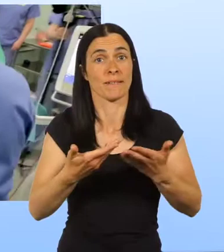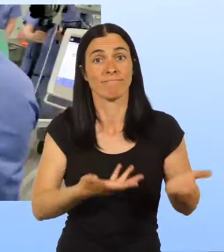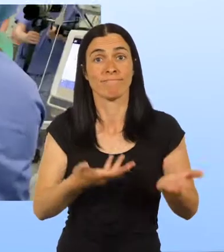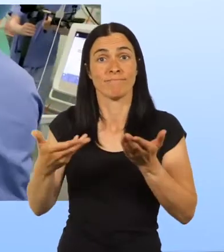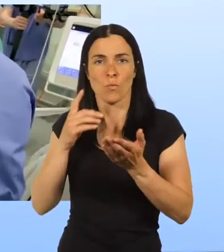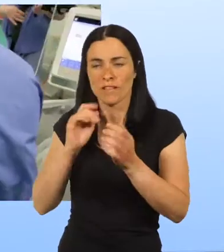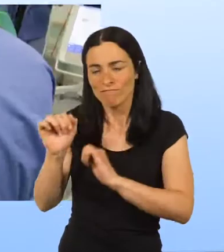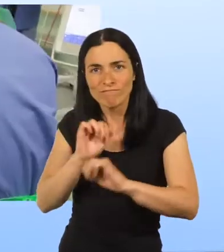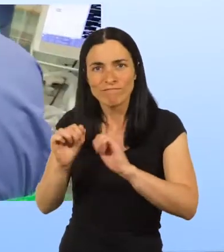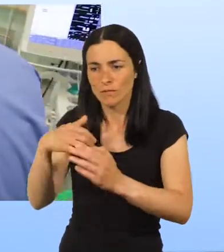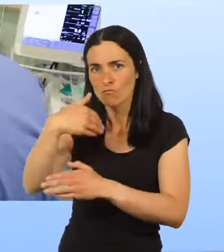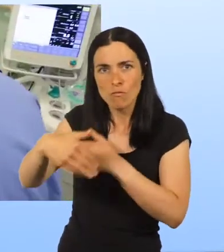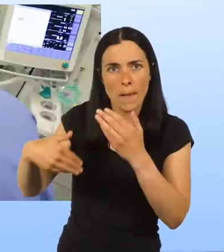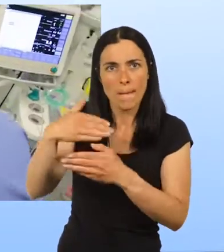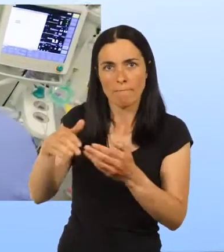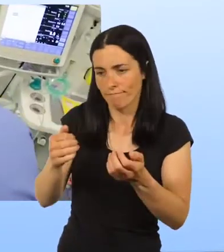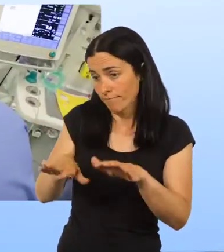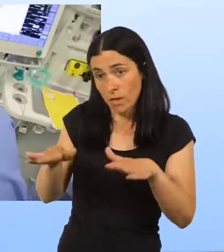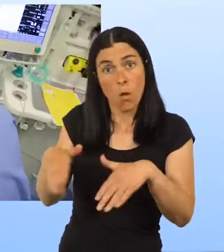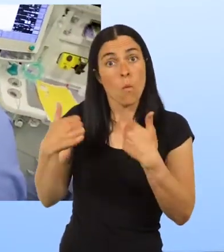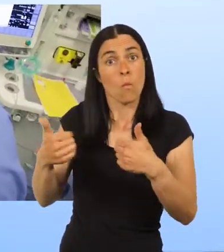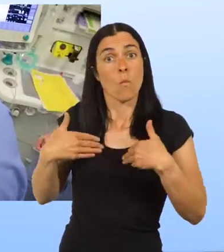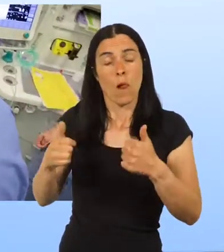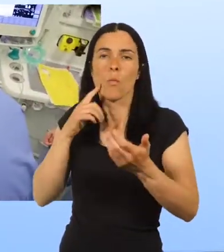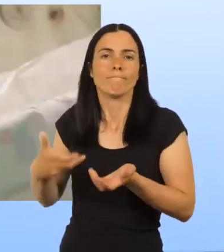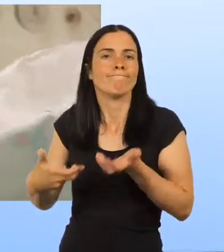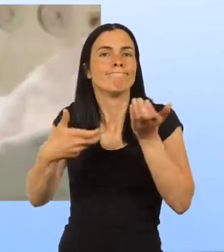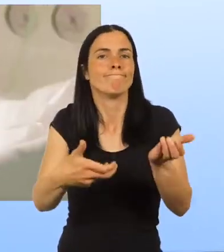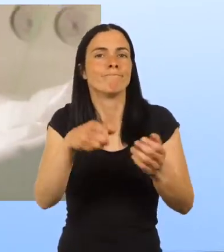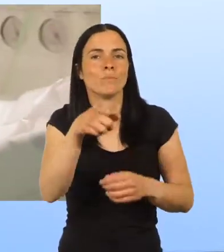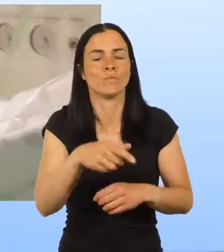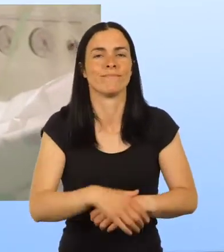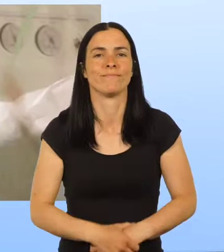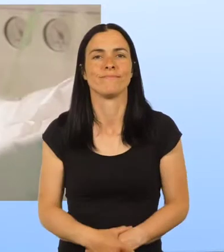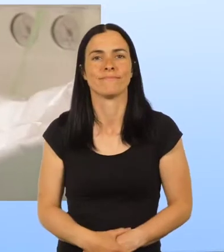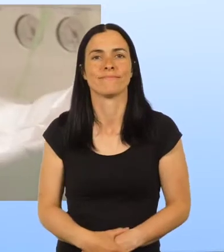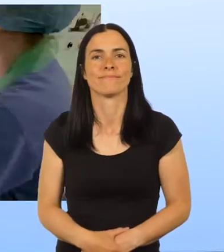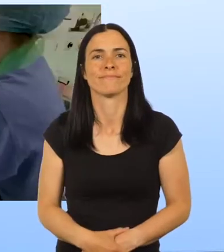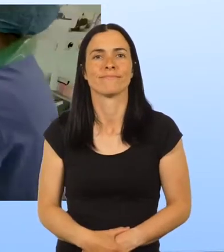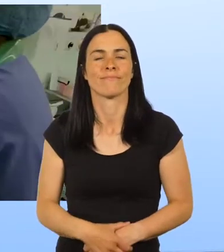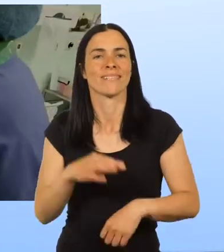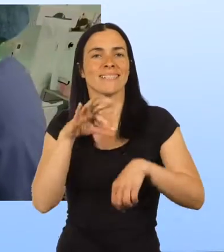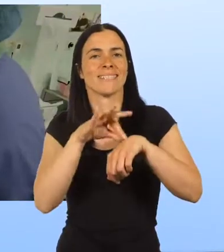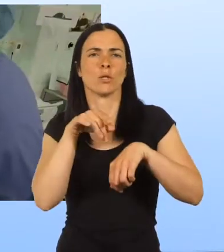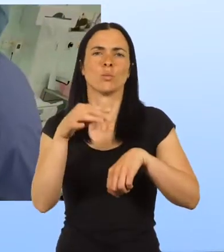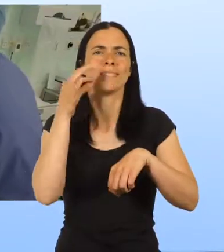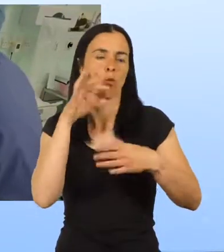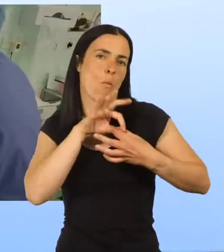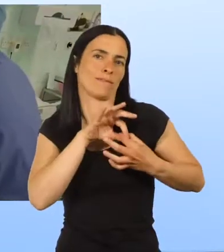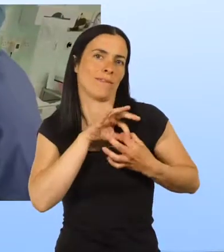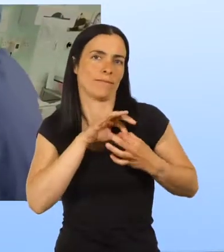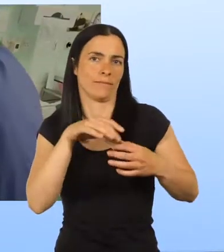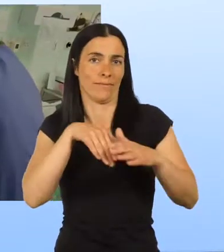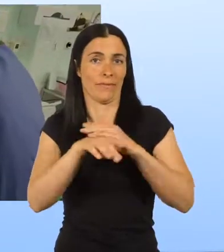Once your baby is delivered, they'll be dried and wrapped warmly. If all is well, baby will come straight back to you.